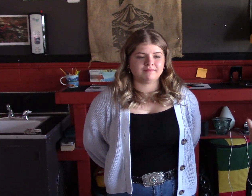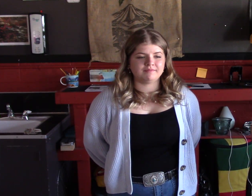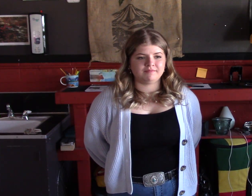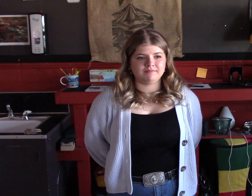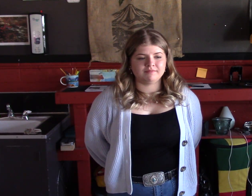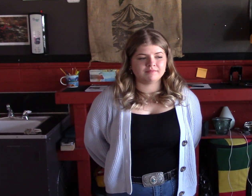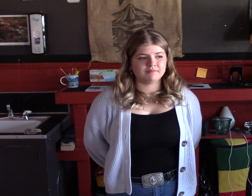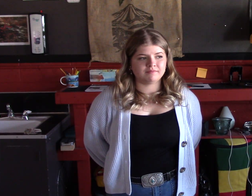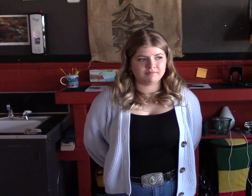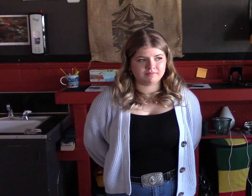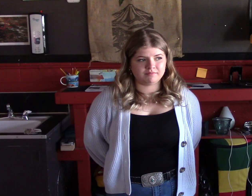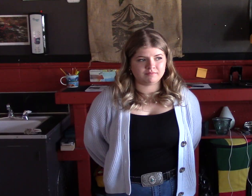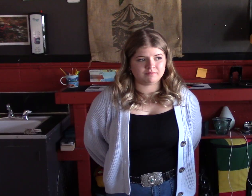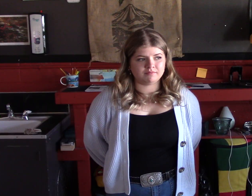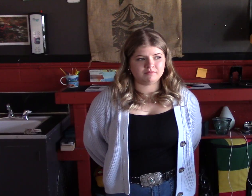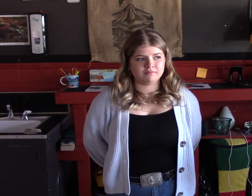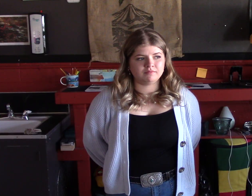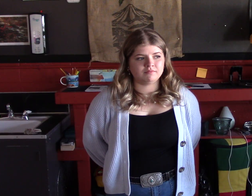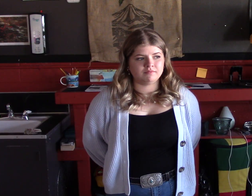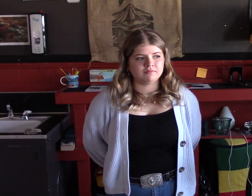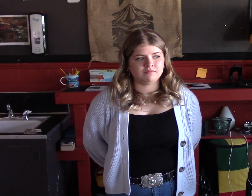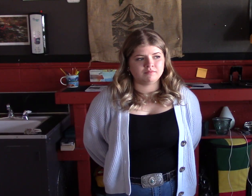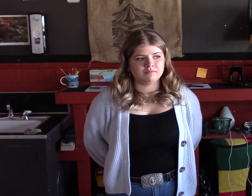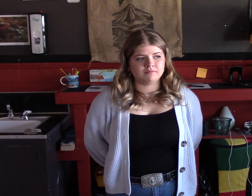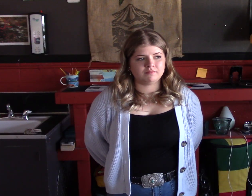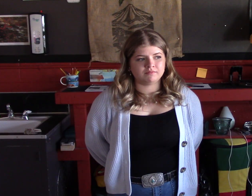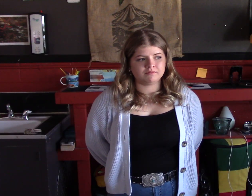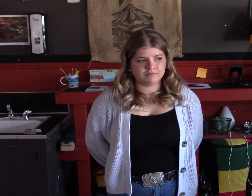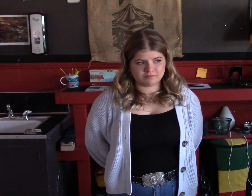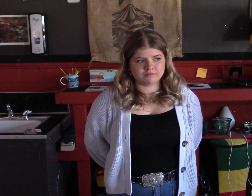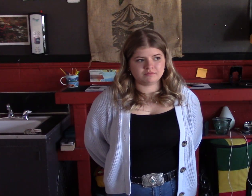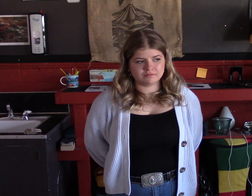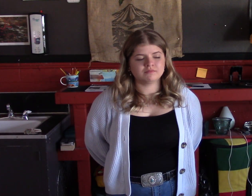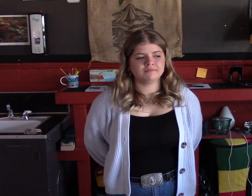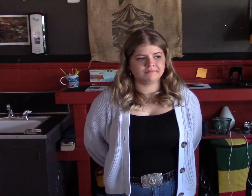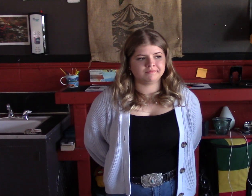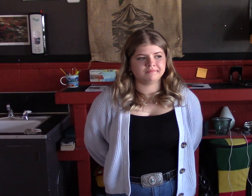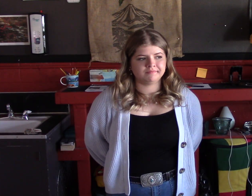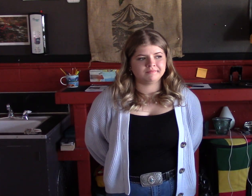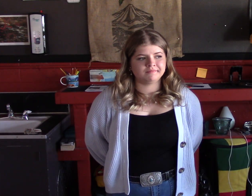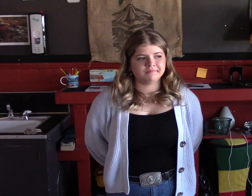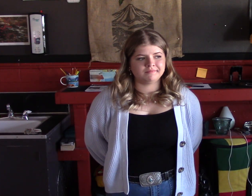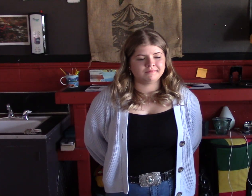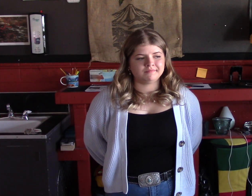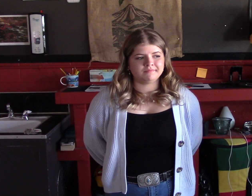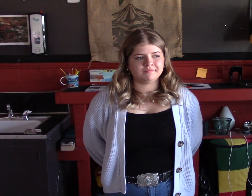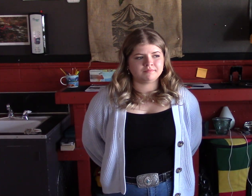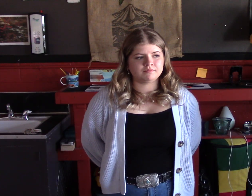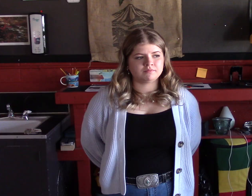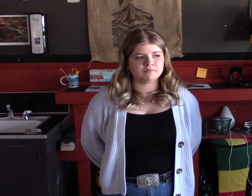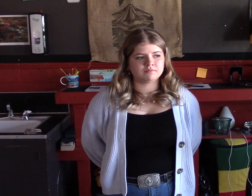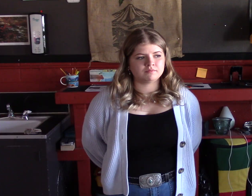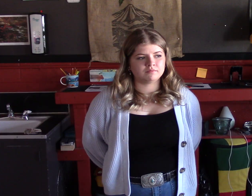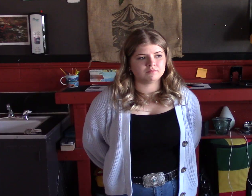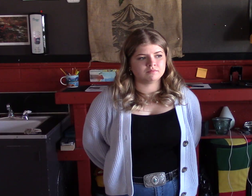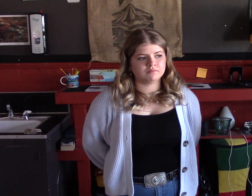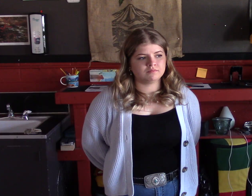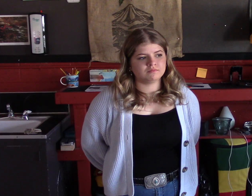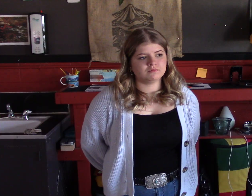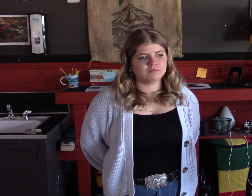an EAL level 1, so they're not even literate in their own language. So again, because so much of our language is nonverbal,